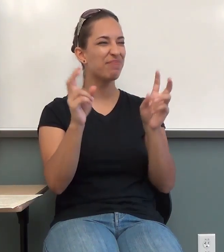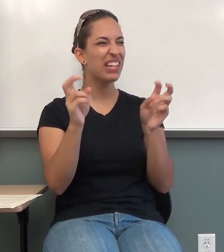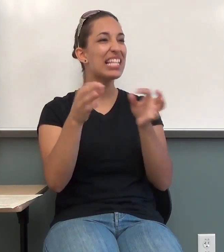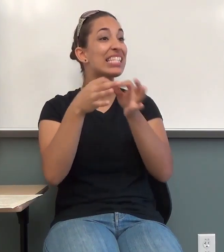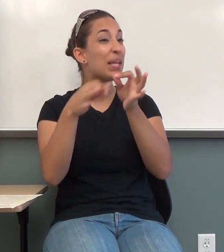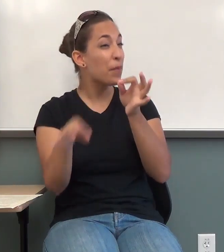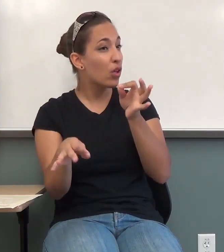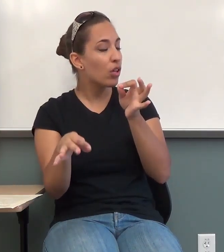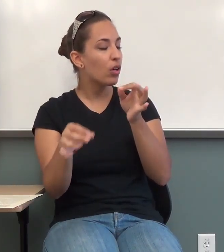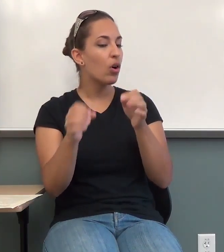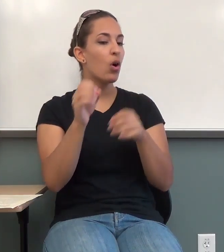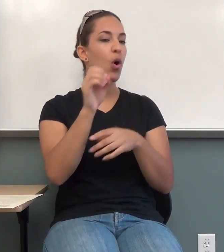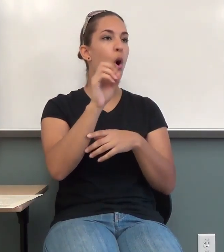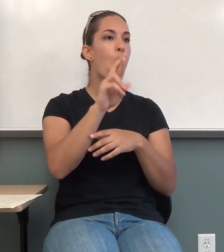or complete.